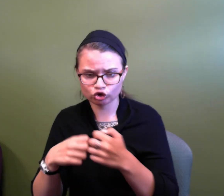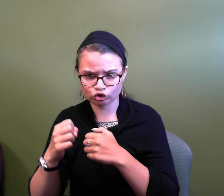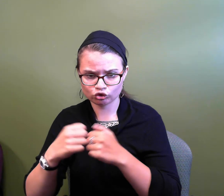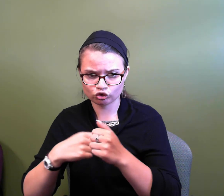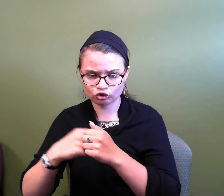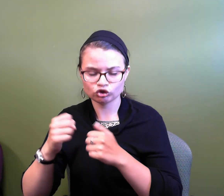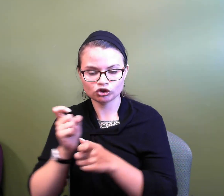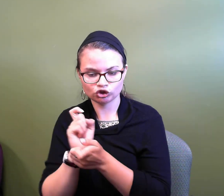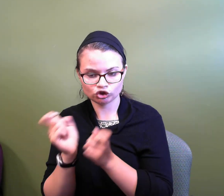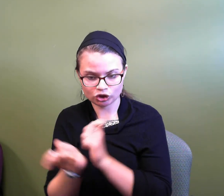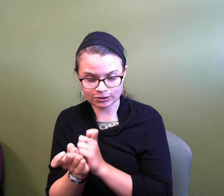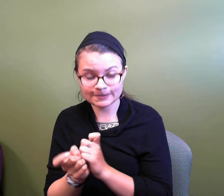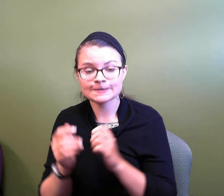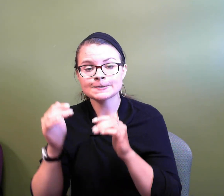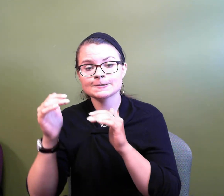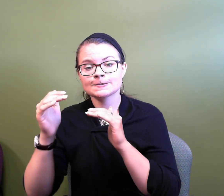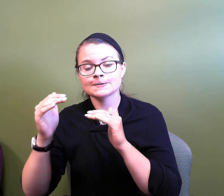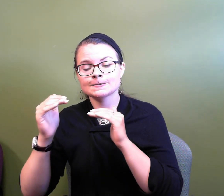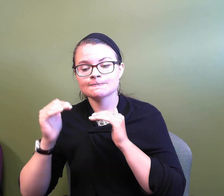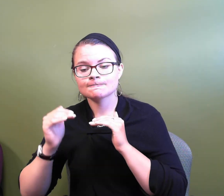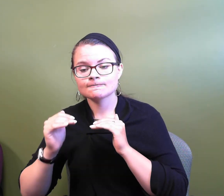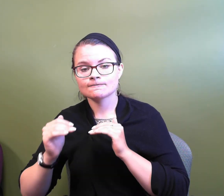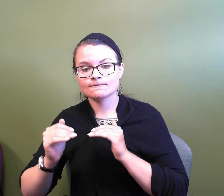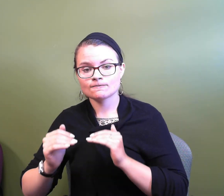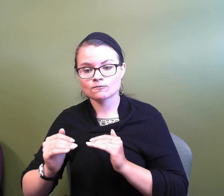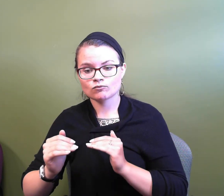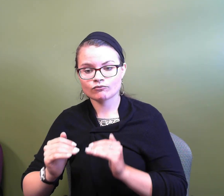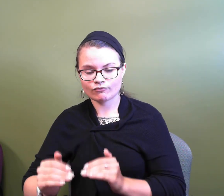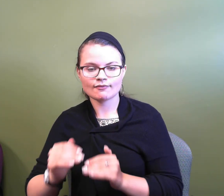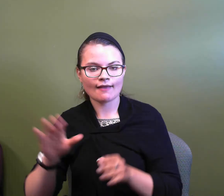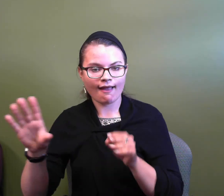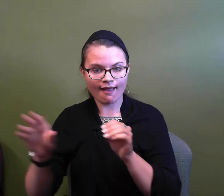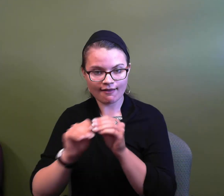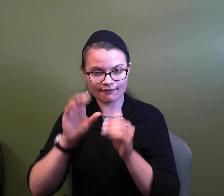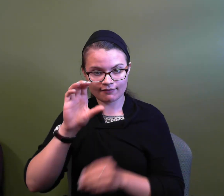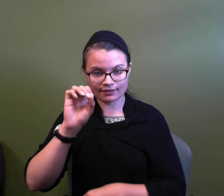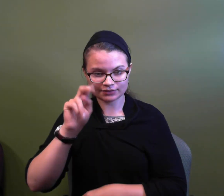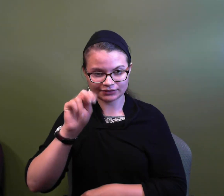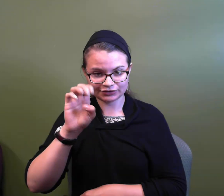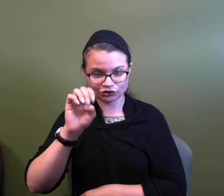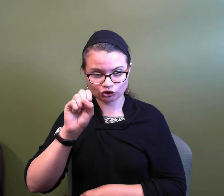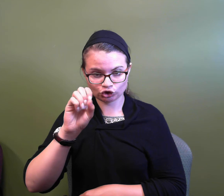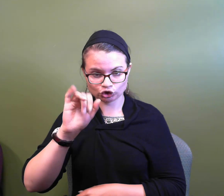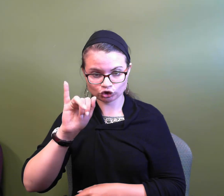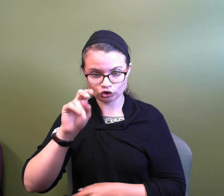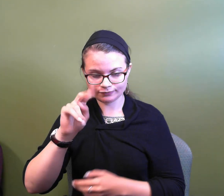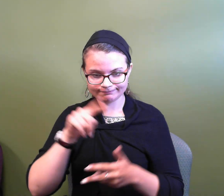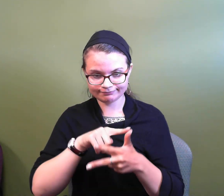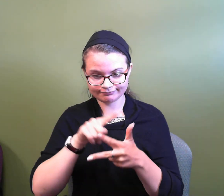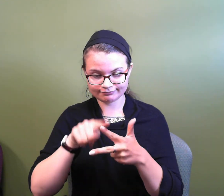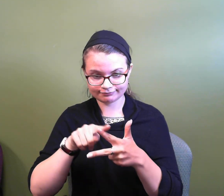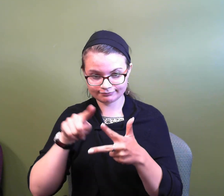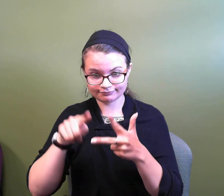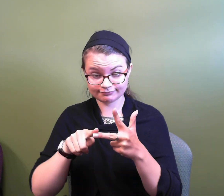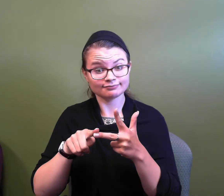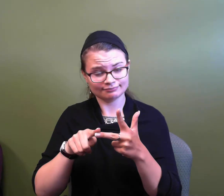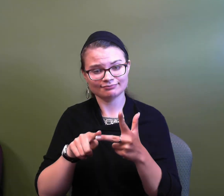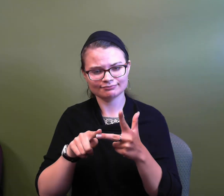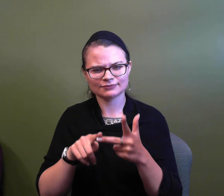order to change the question so you're not just copying what is on your test paper. Again, great thing